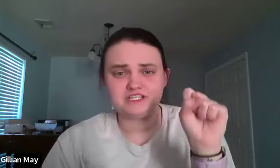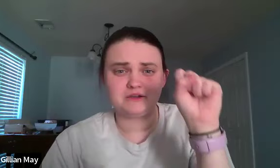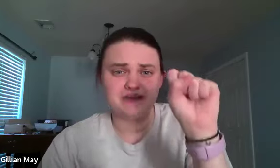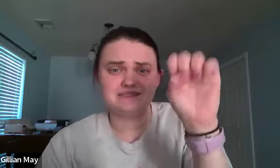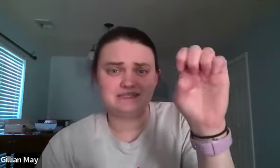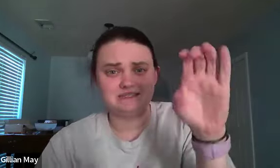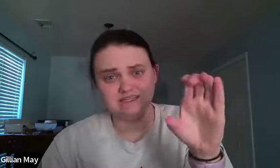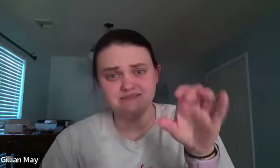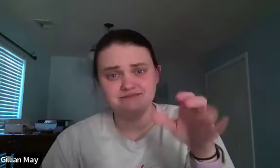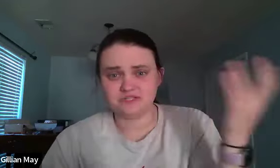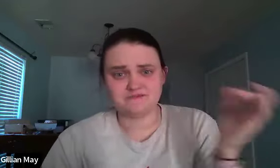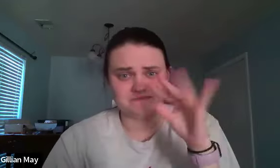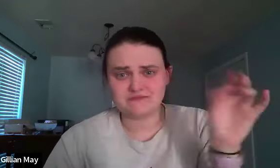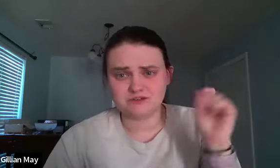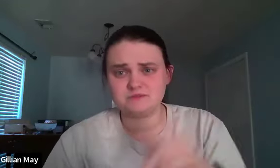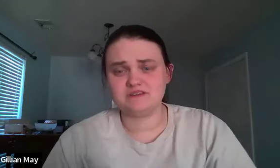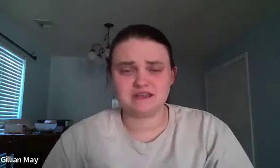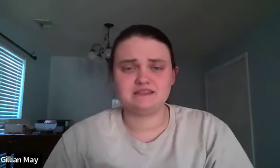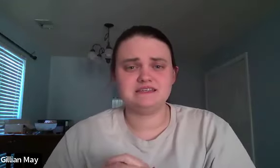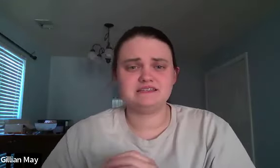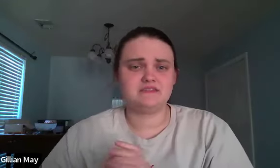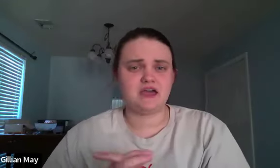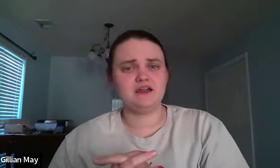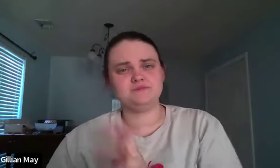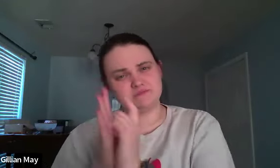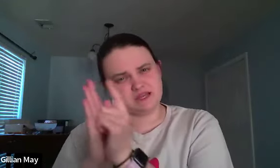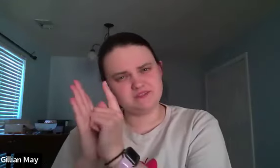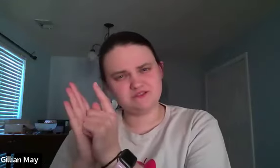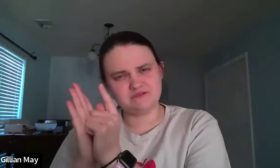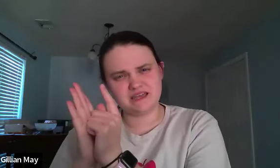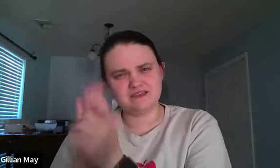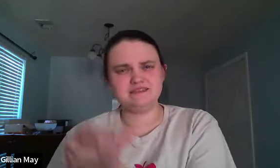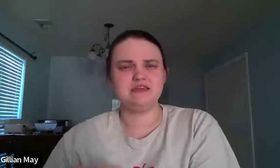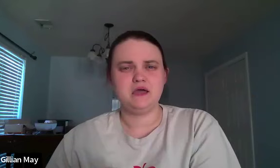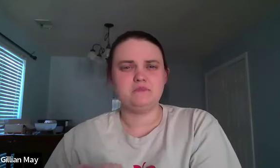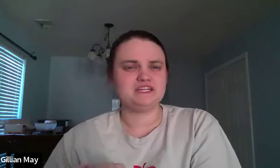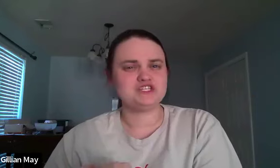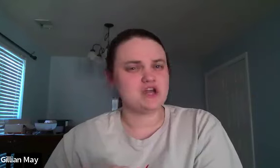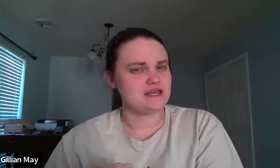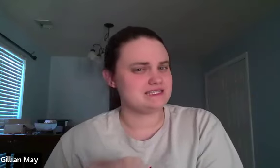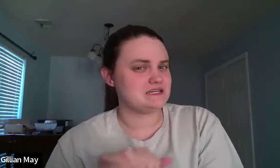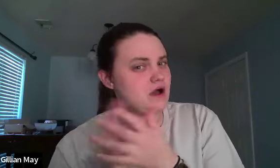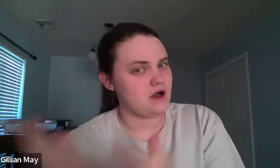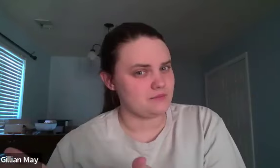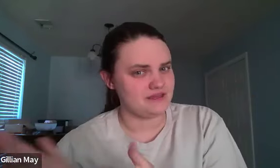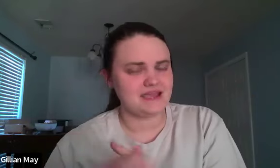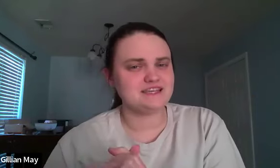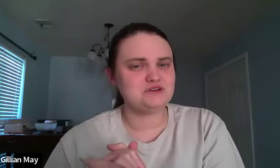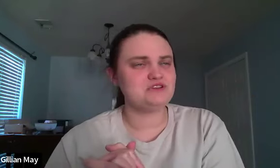just go S-E-C. We just say fingerspelled seconds, things like that. Sometimes they'll do seconds, but it's just not as common. I guess we don't talk